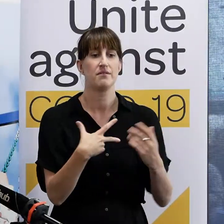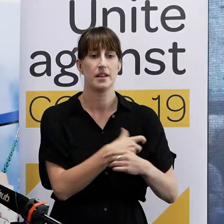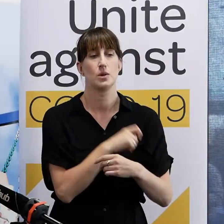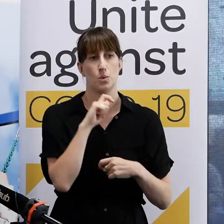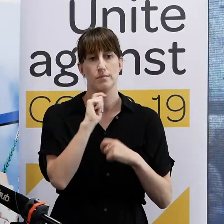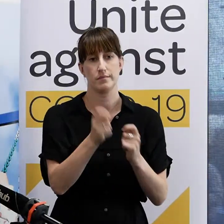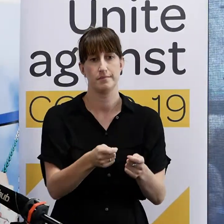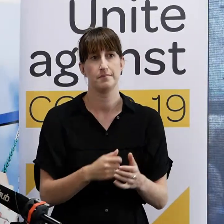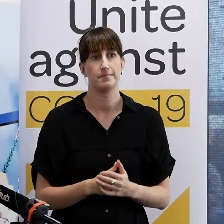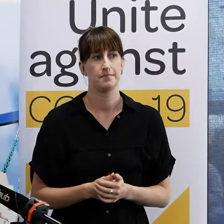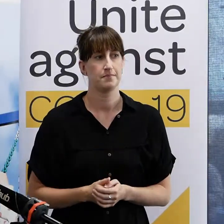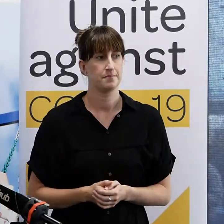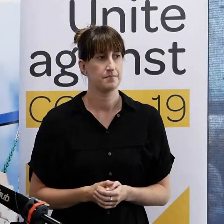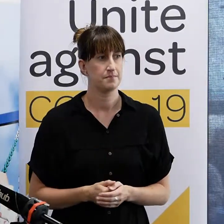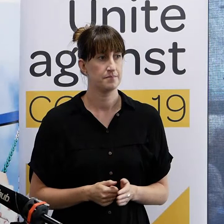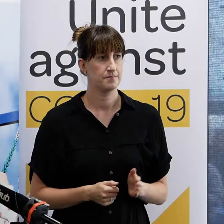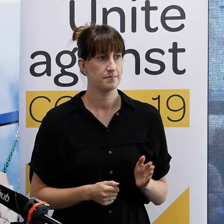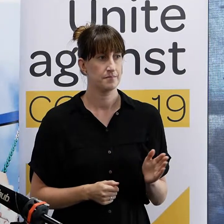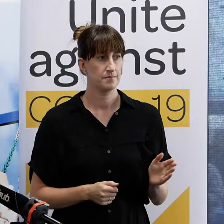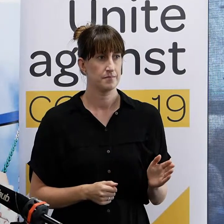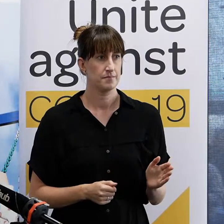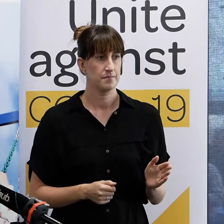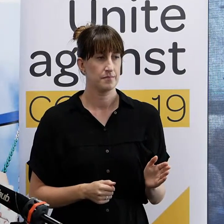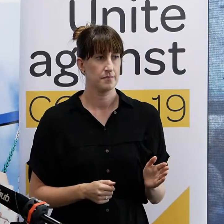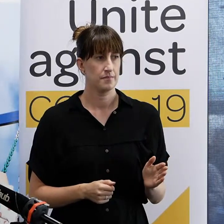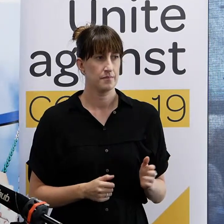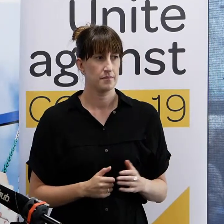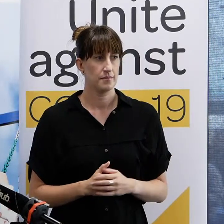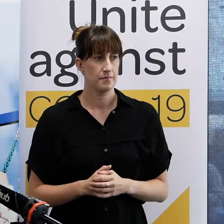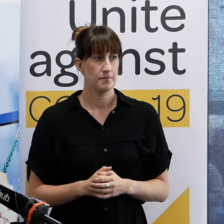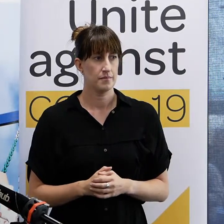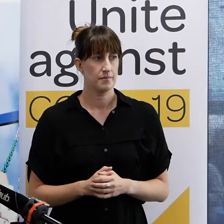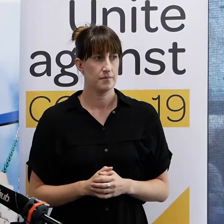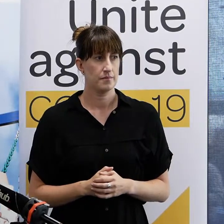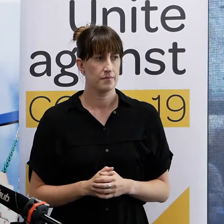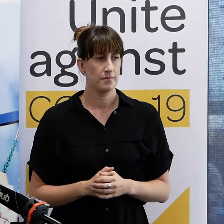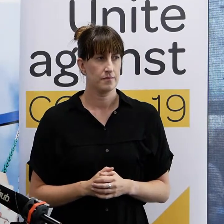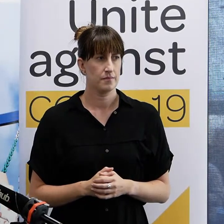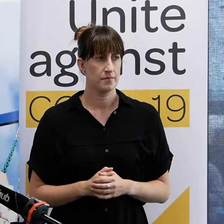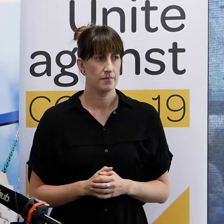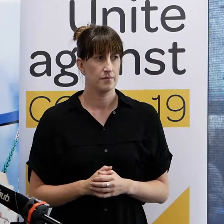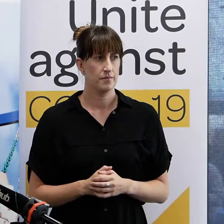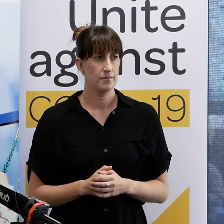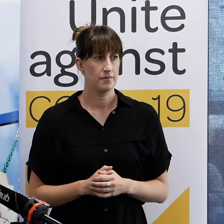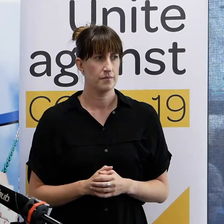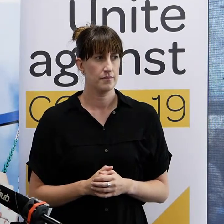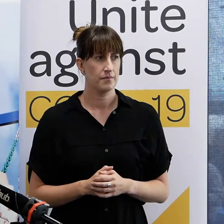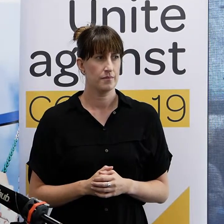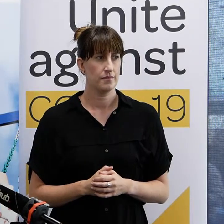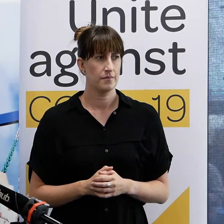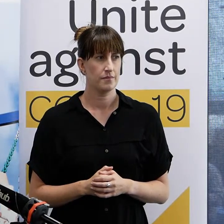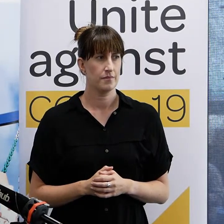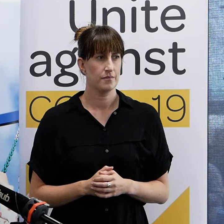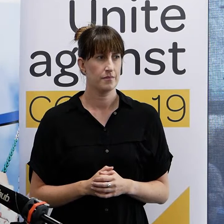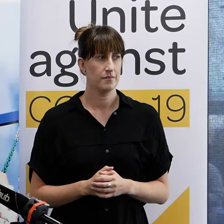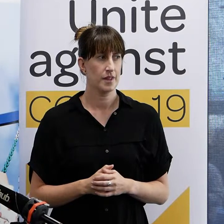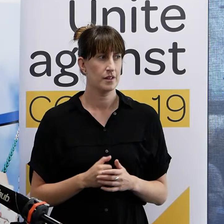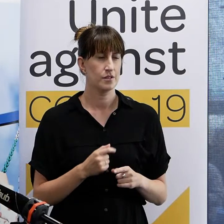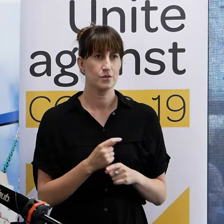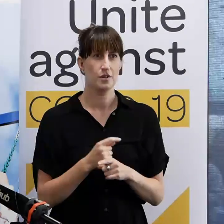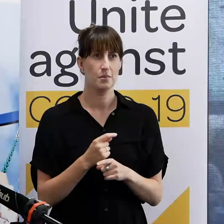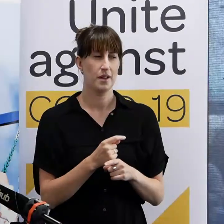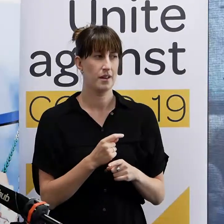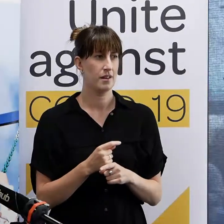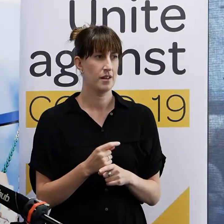to vaccinate them. I just want to talk about the Health Holder and who's now done research